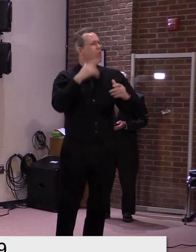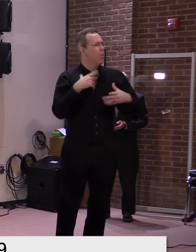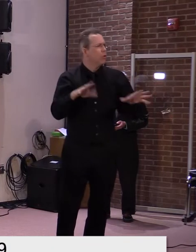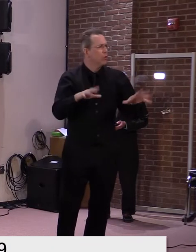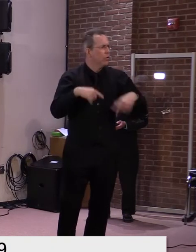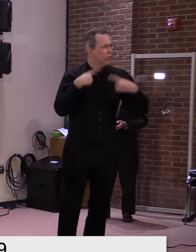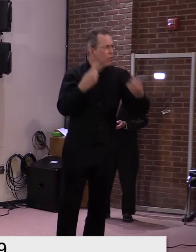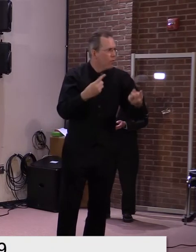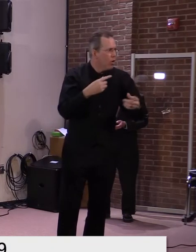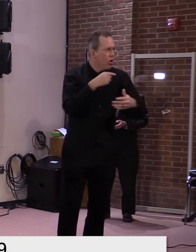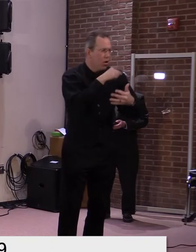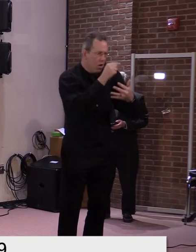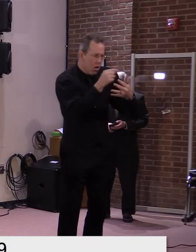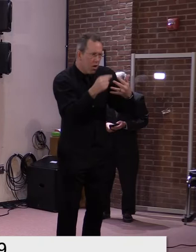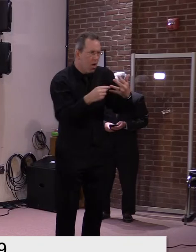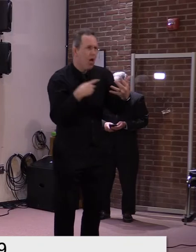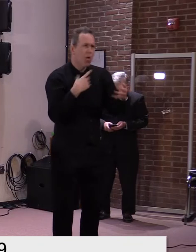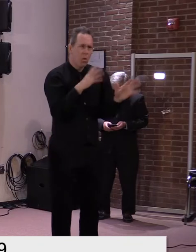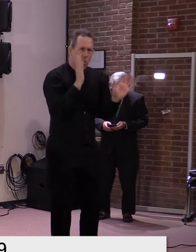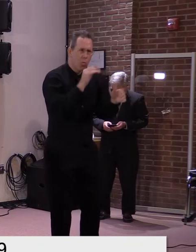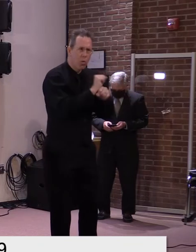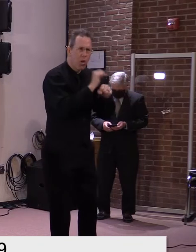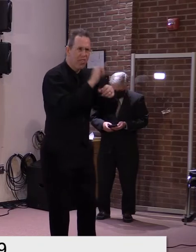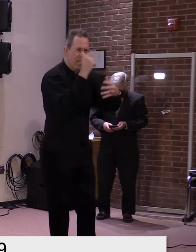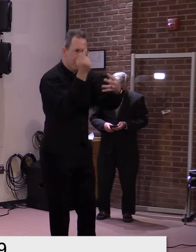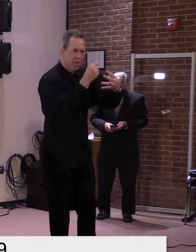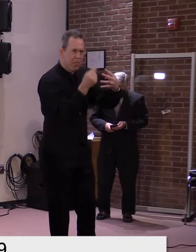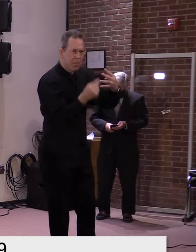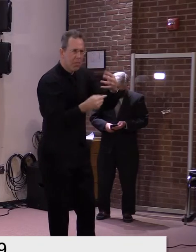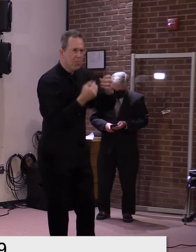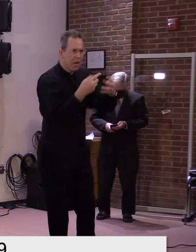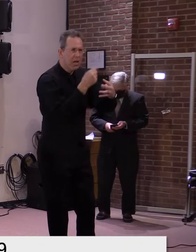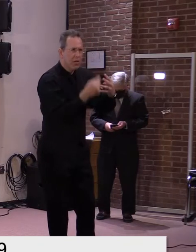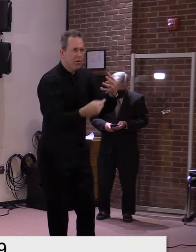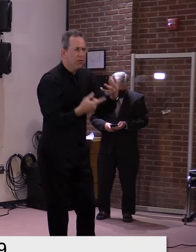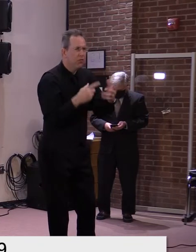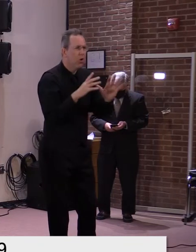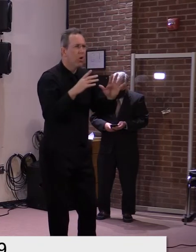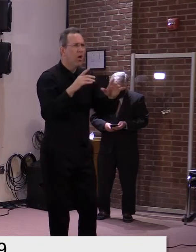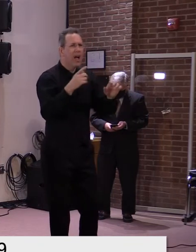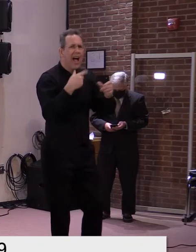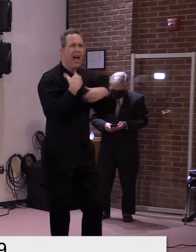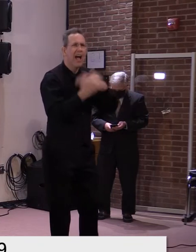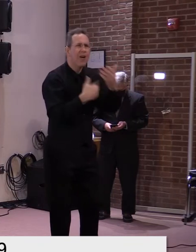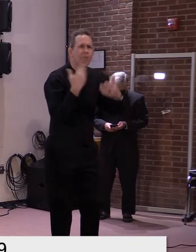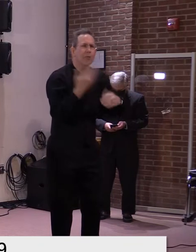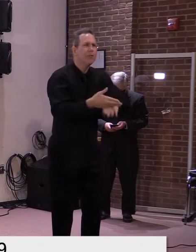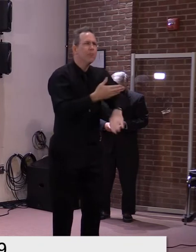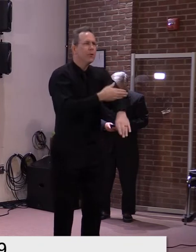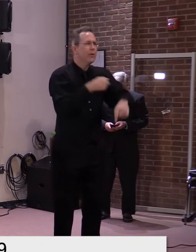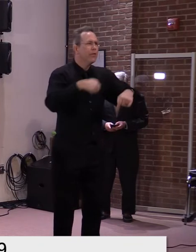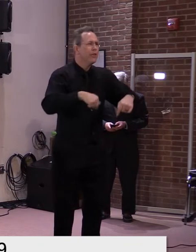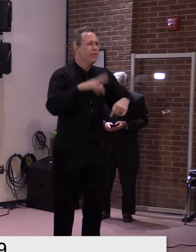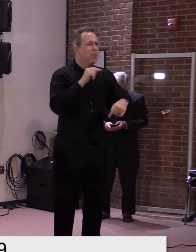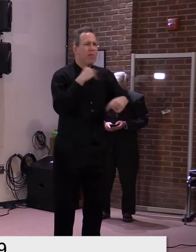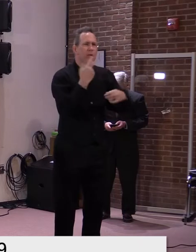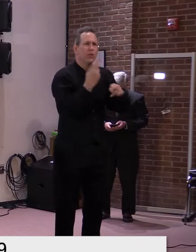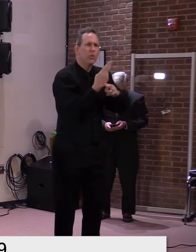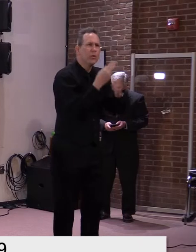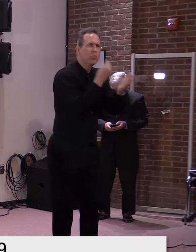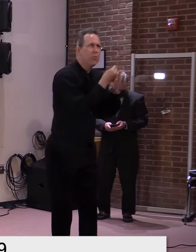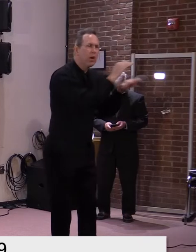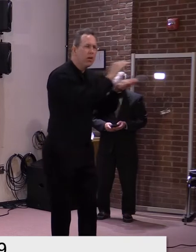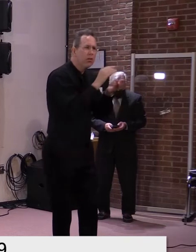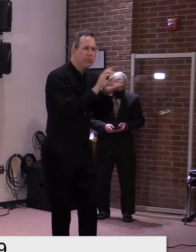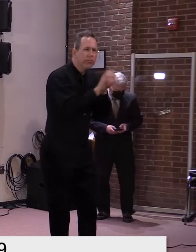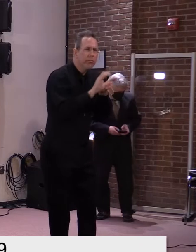had about the path forward to spend the relief money in the most strategic way to put all of Vermont on a